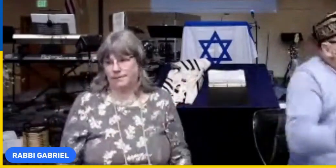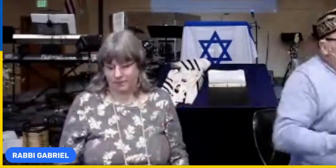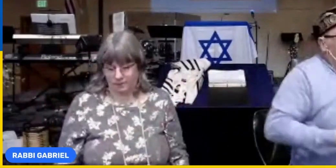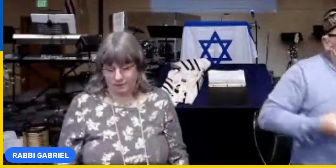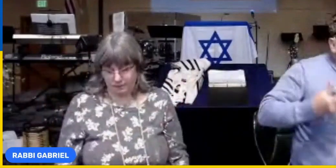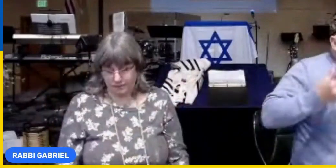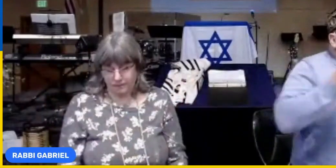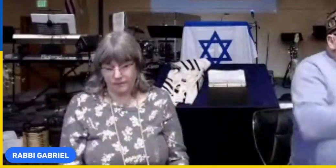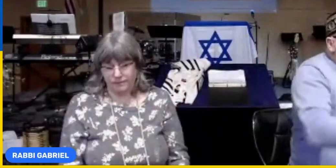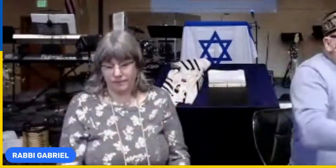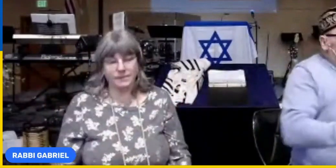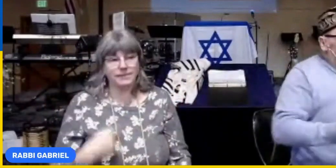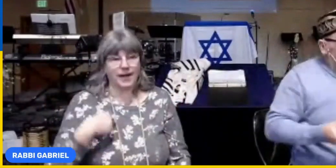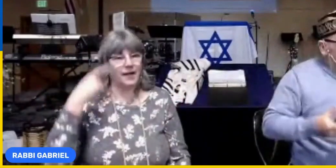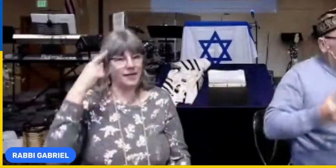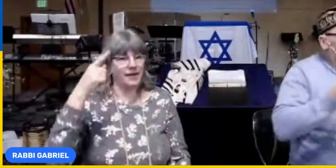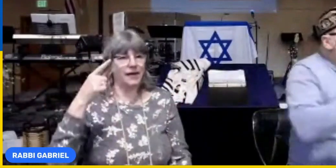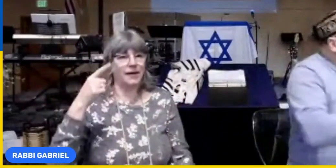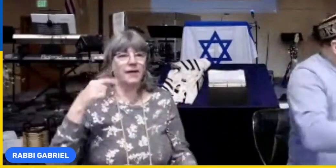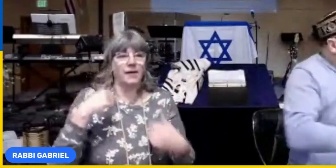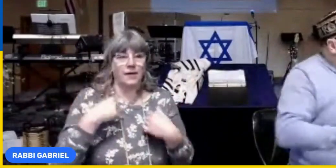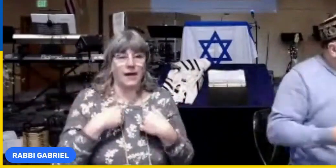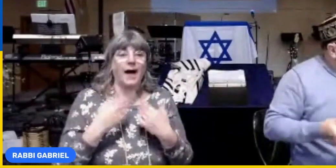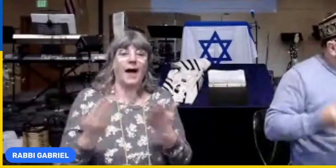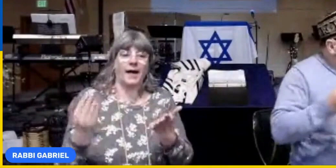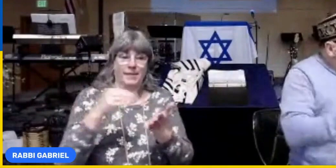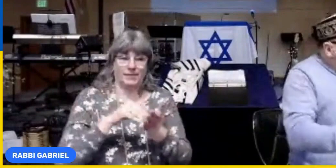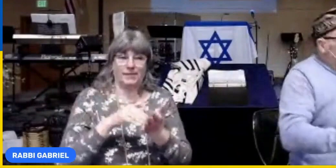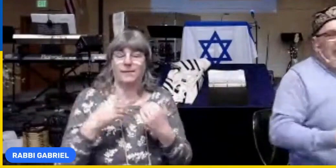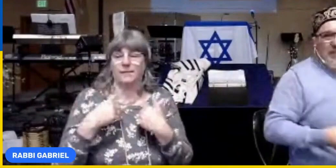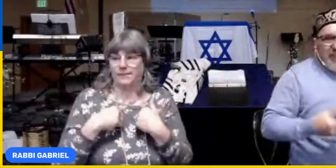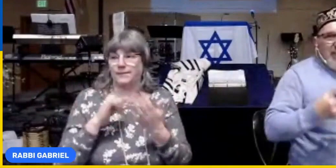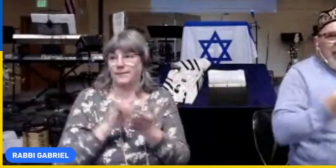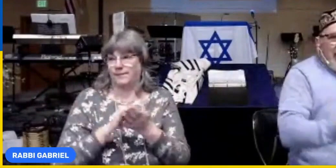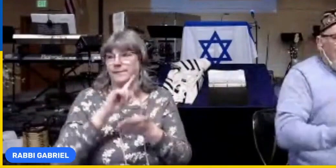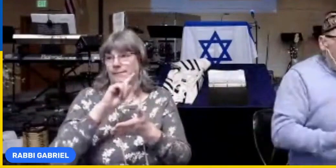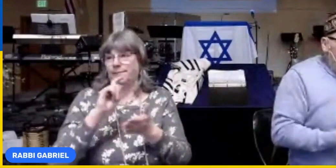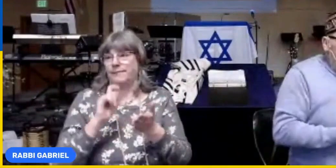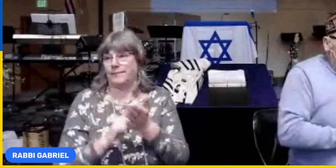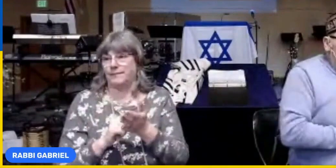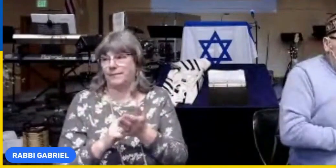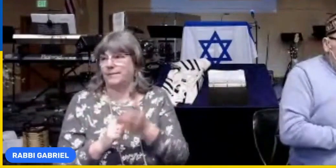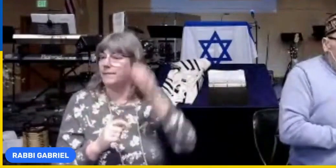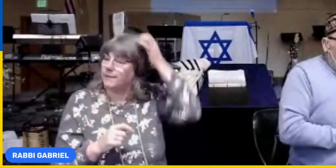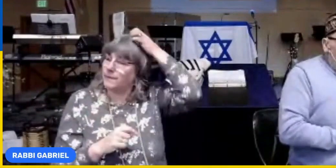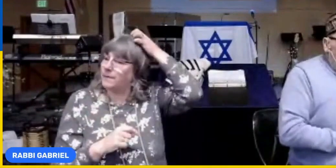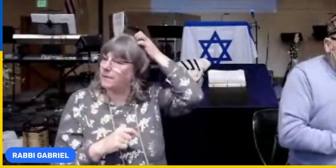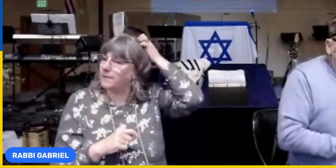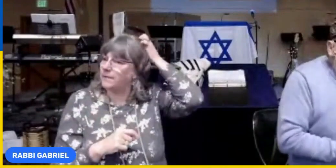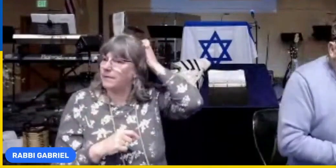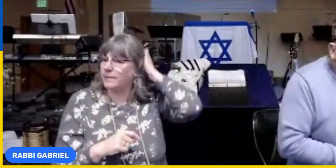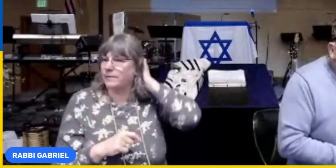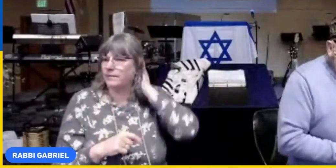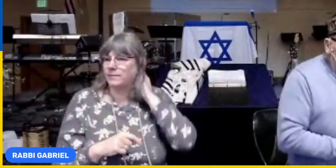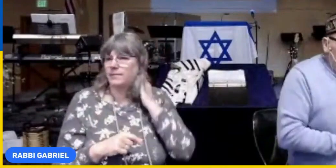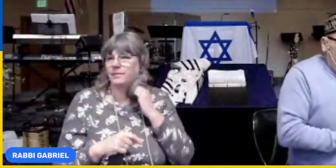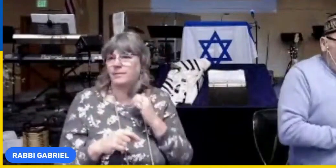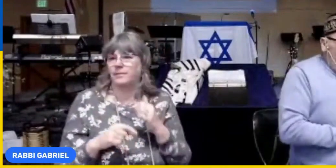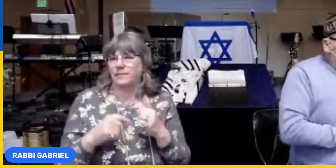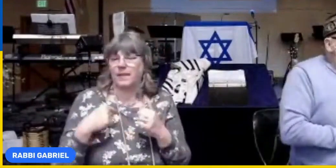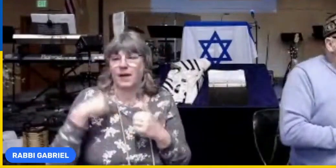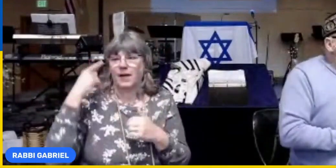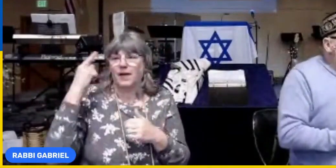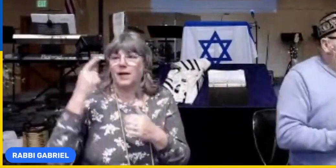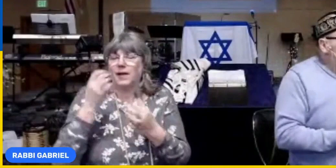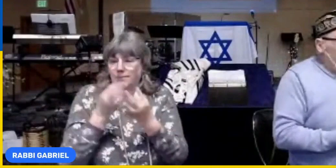think this question will rise again. You know, I think this question will rise again. So I think